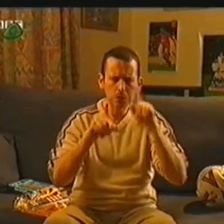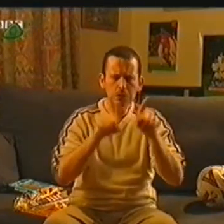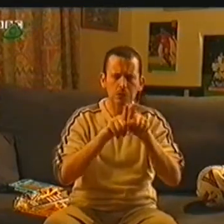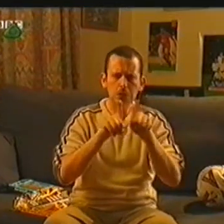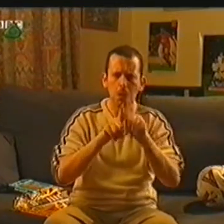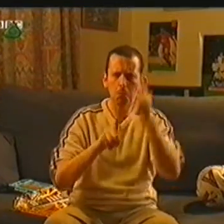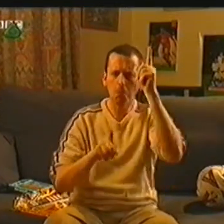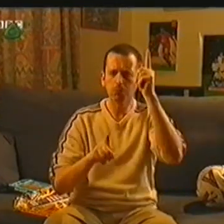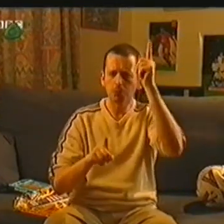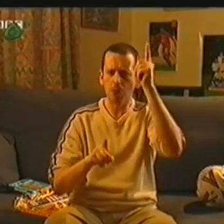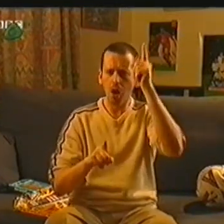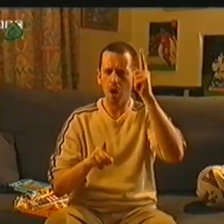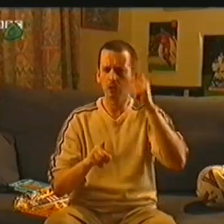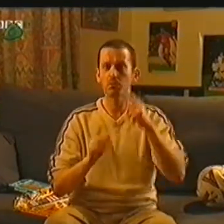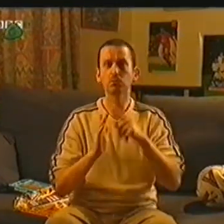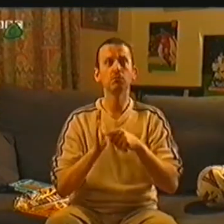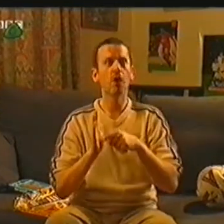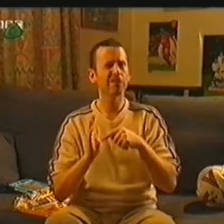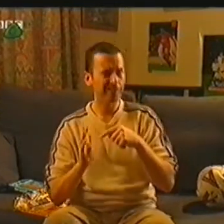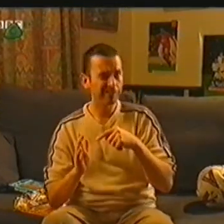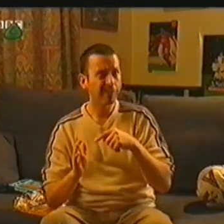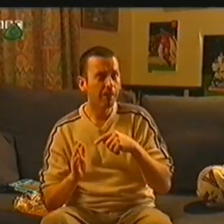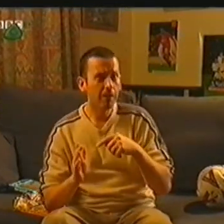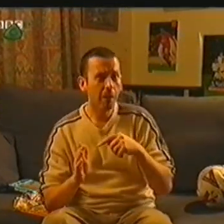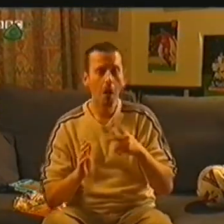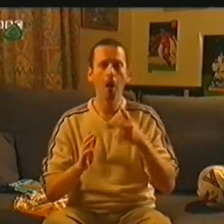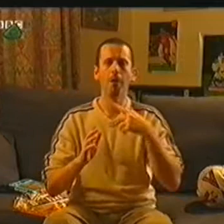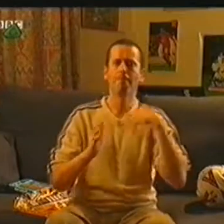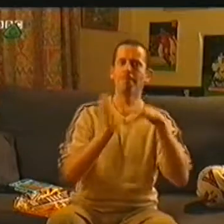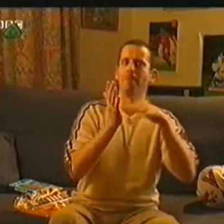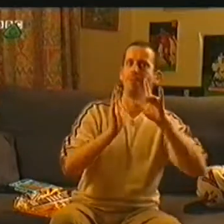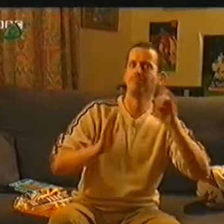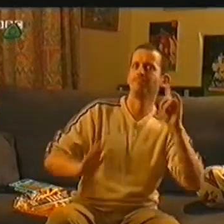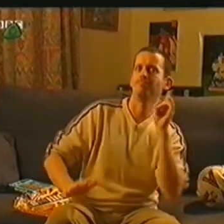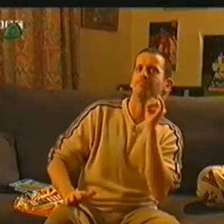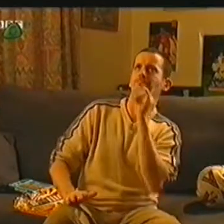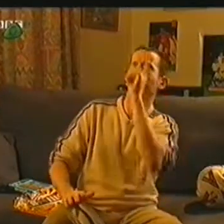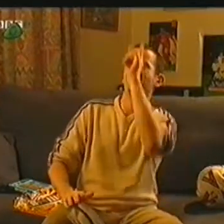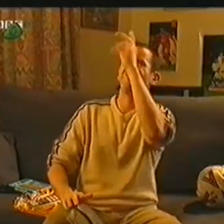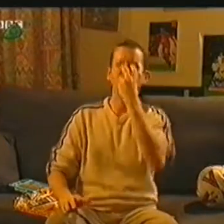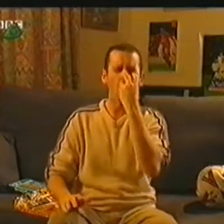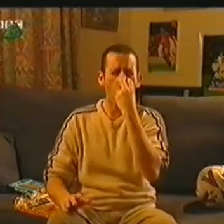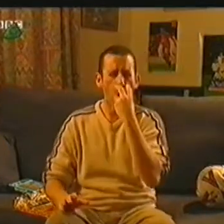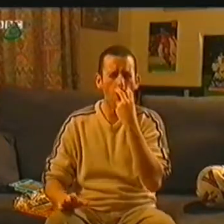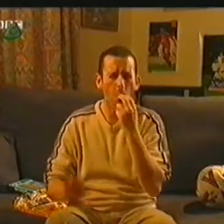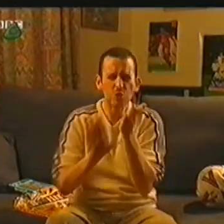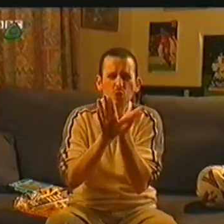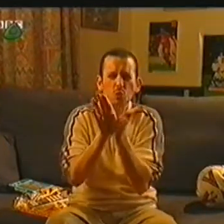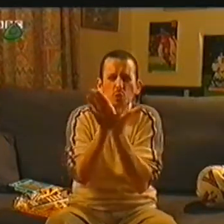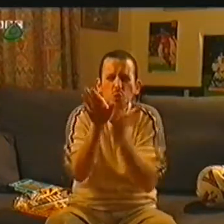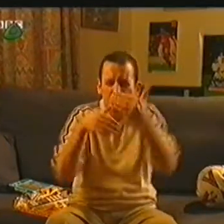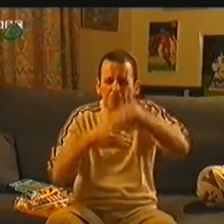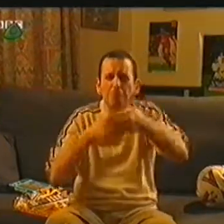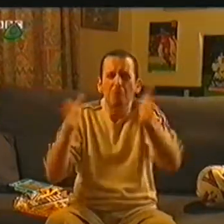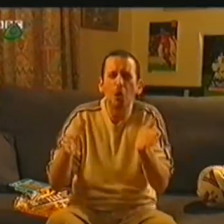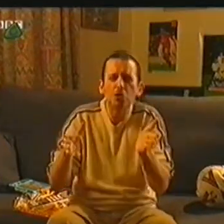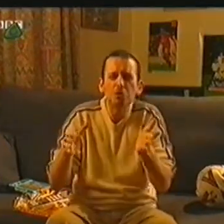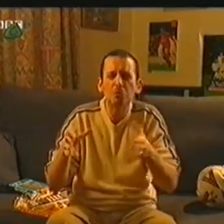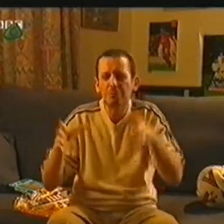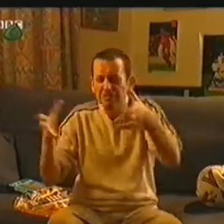night. Josh's mum was looking at him. You're right, said his mother. He does look a lot like his granddad at that age. Hang on,